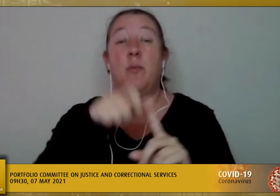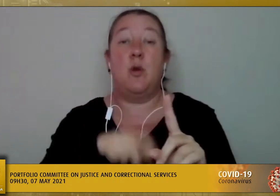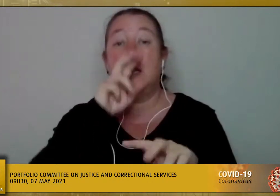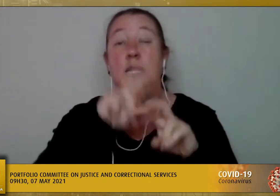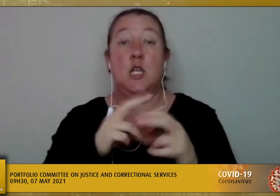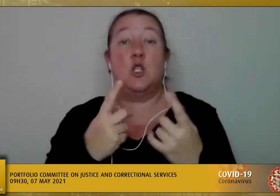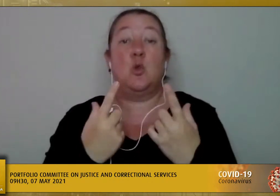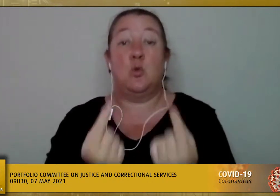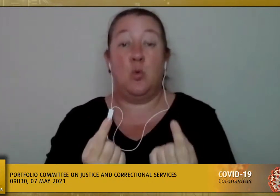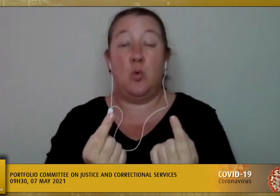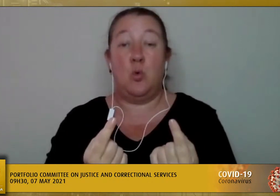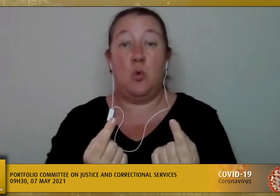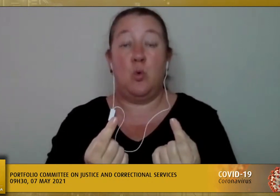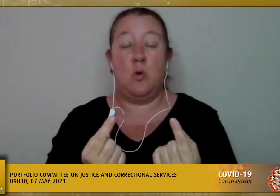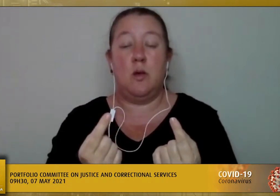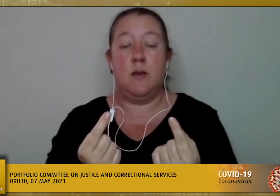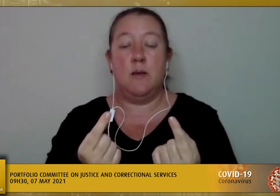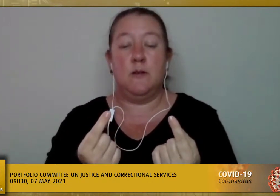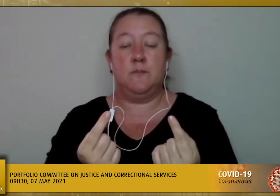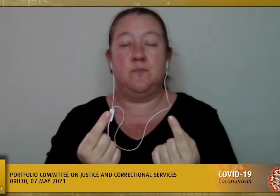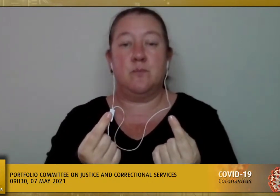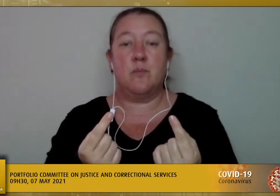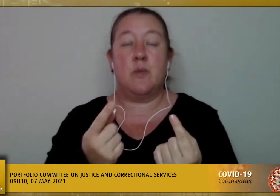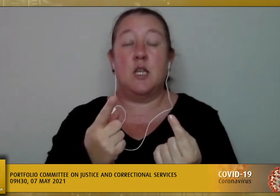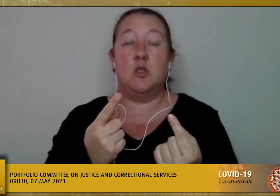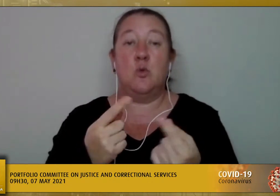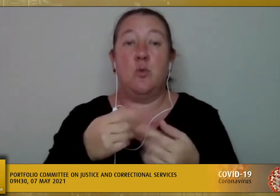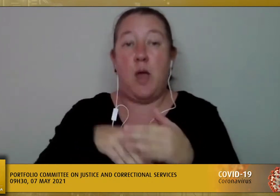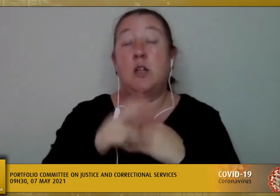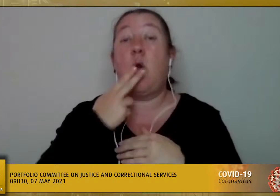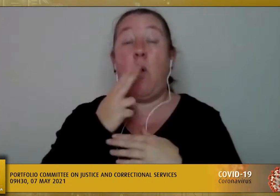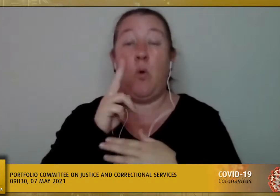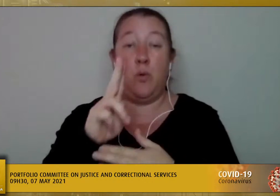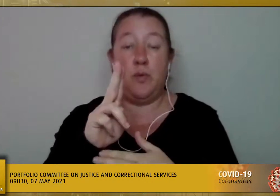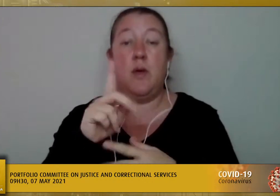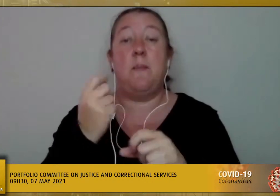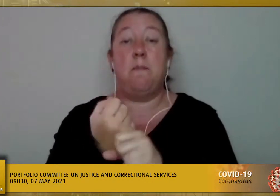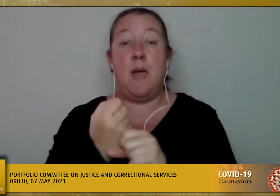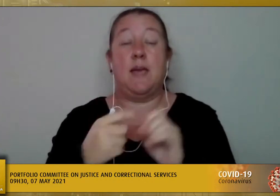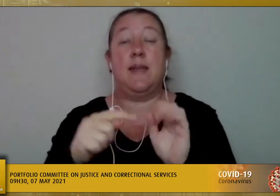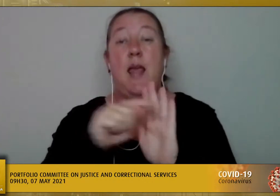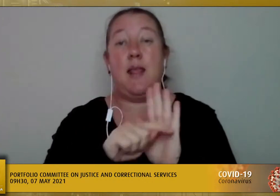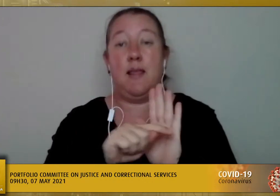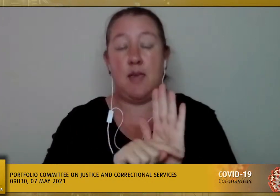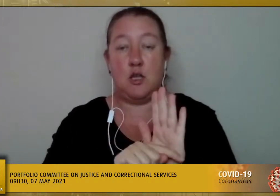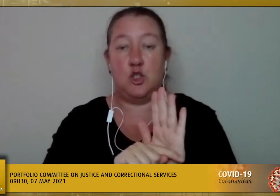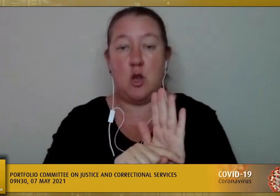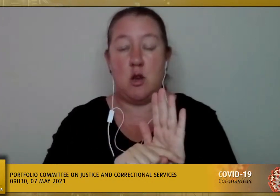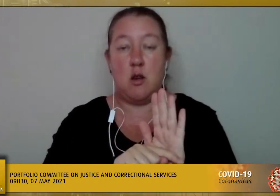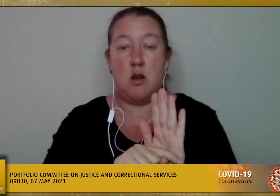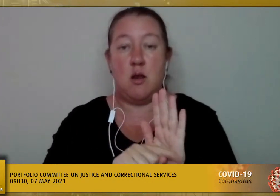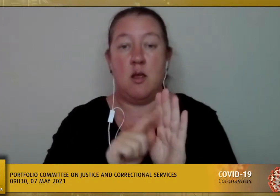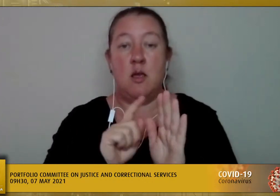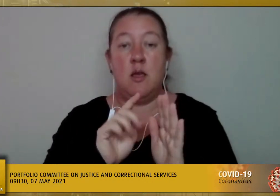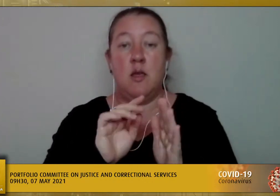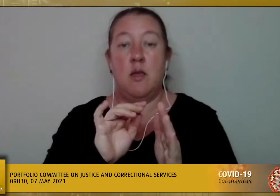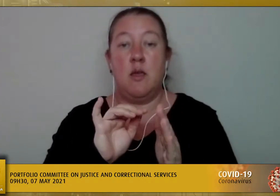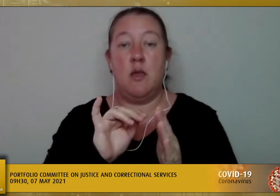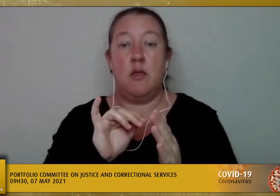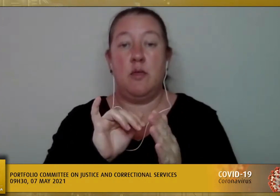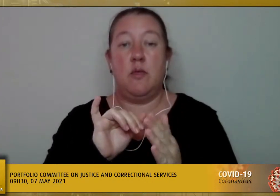is to under oath make an allegation that um uh